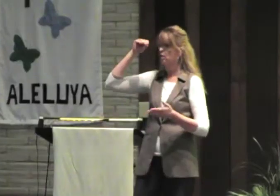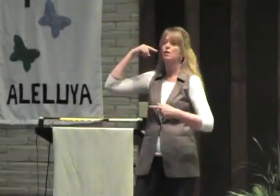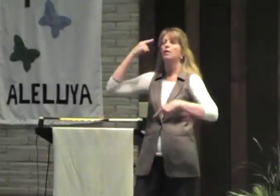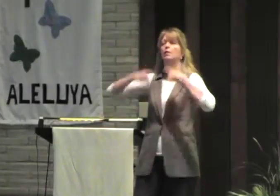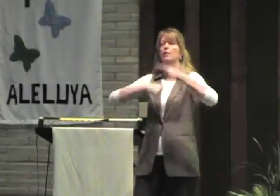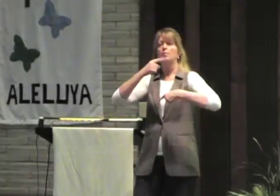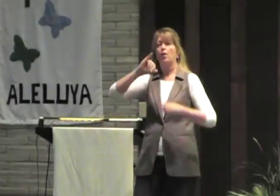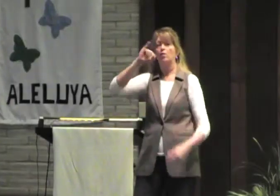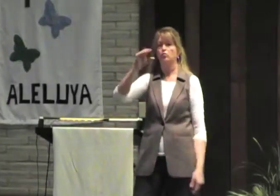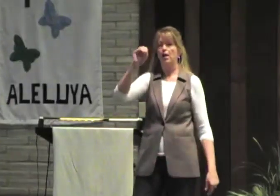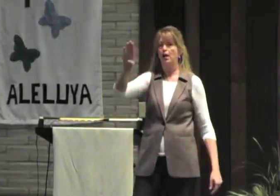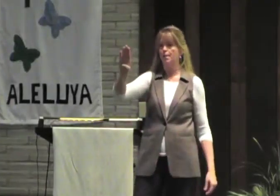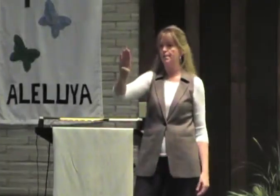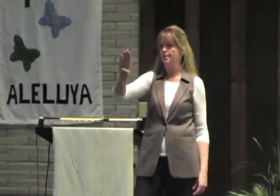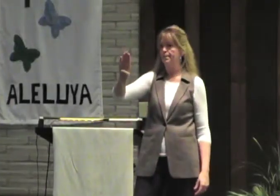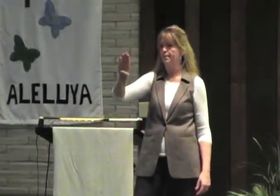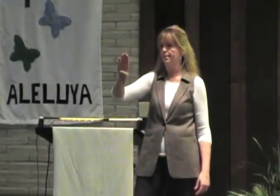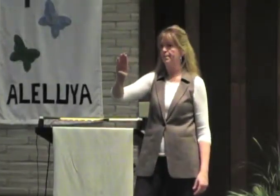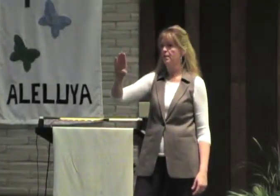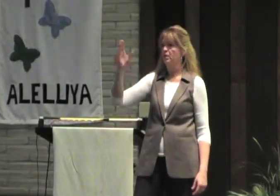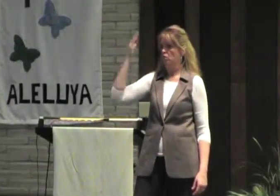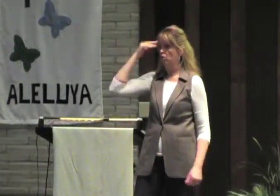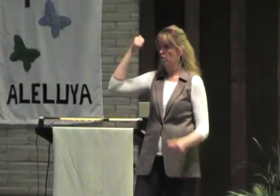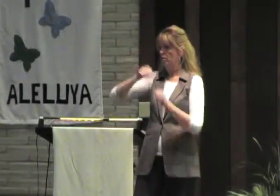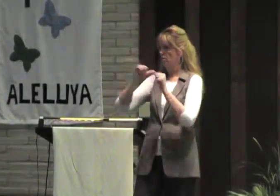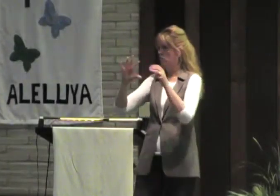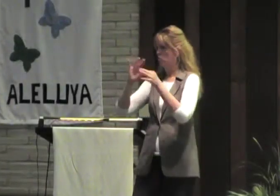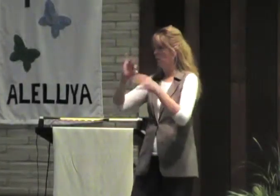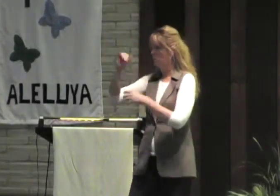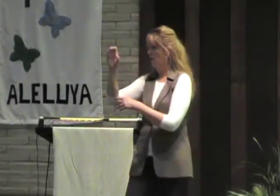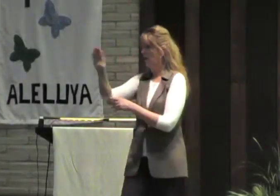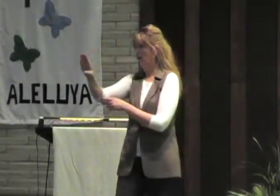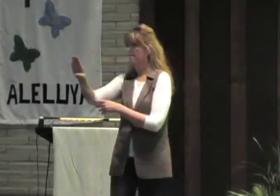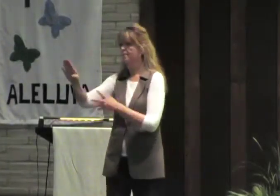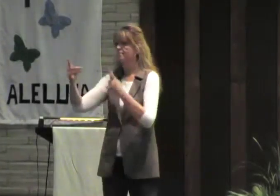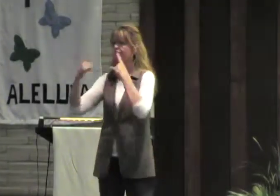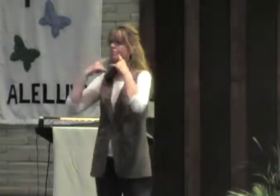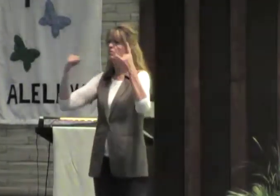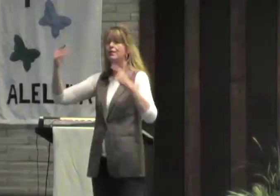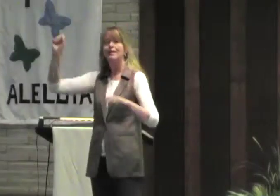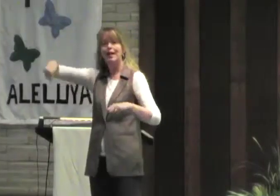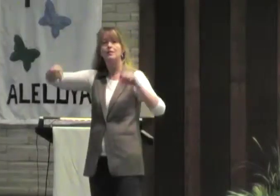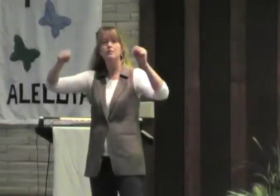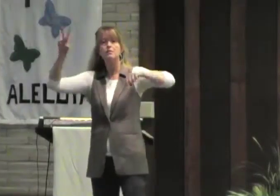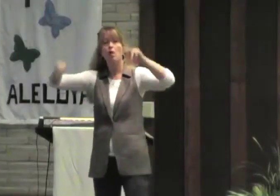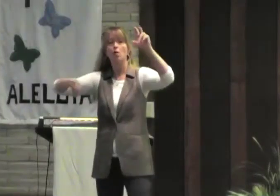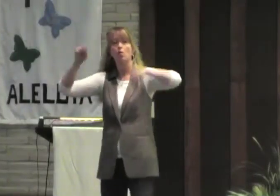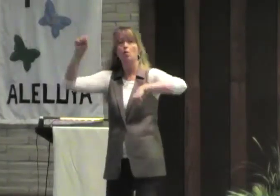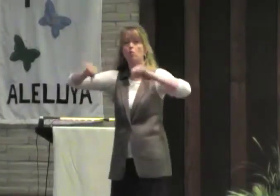37. This is a good story about Jacob. Do you remember the story about Jacob? Yes or